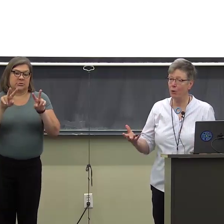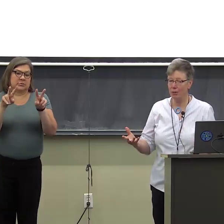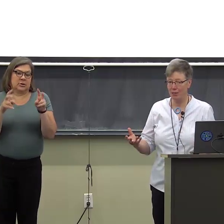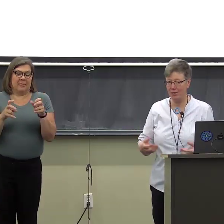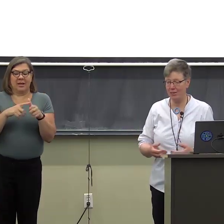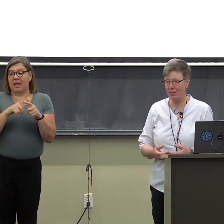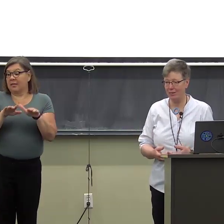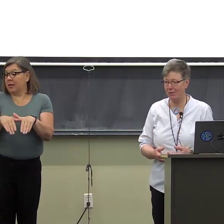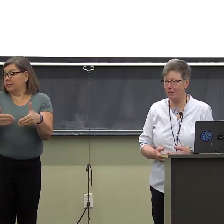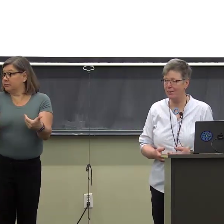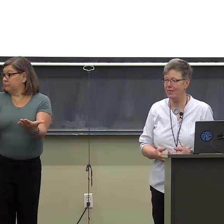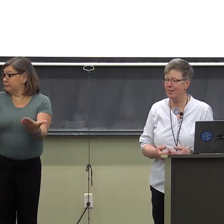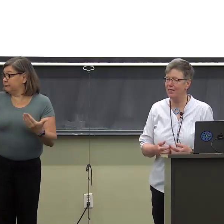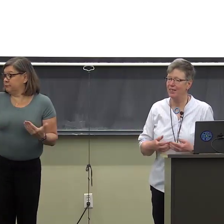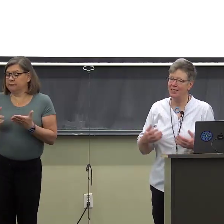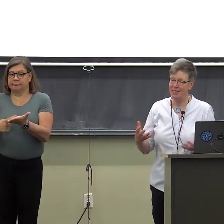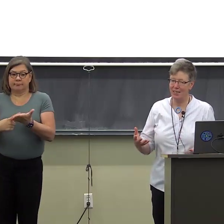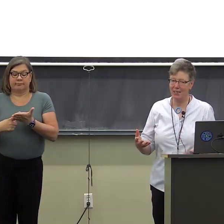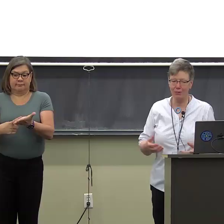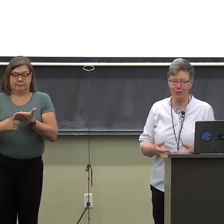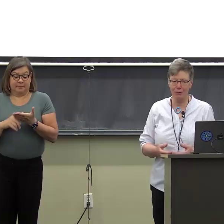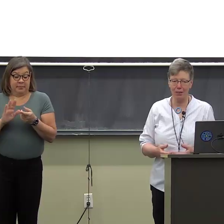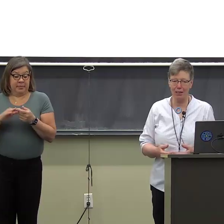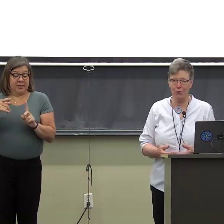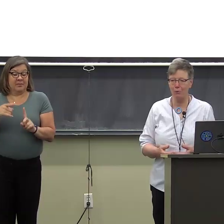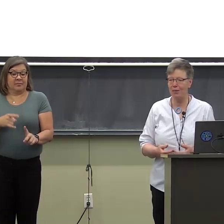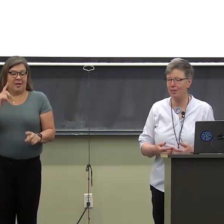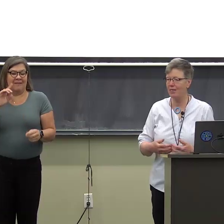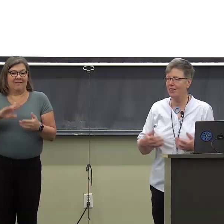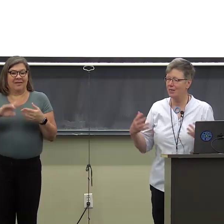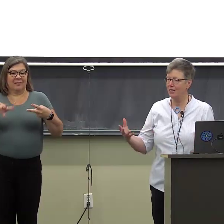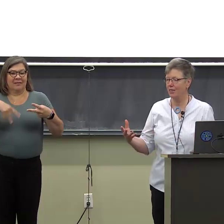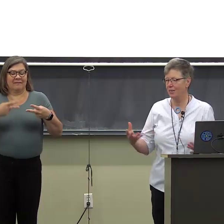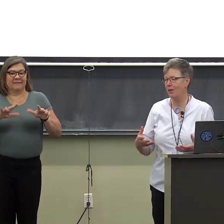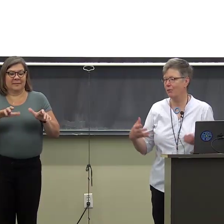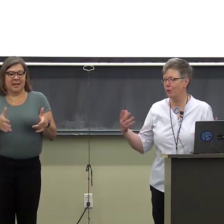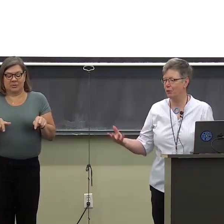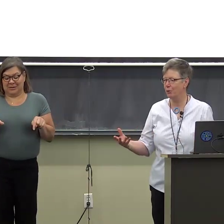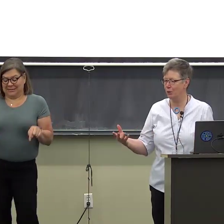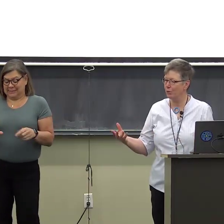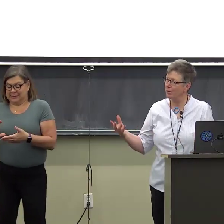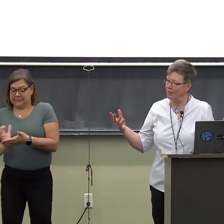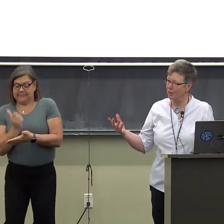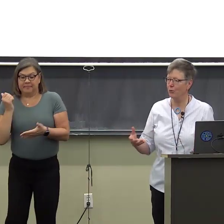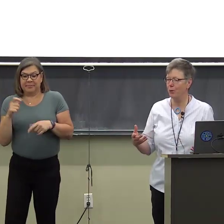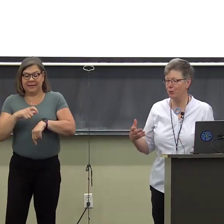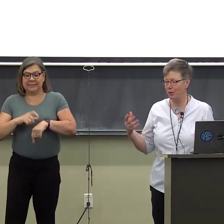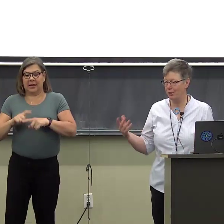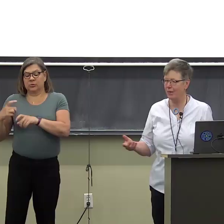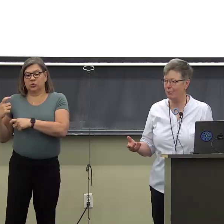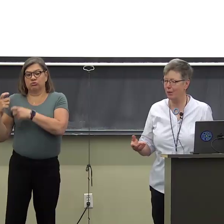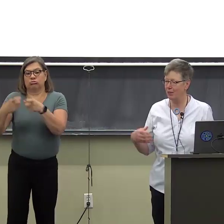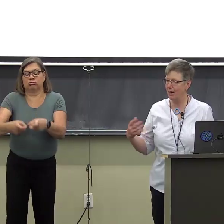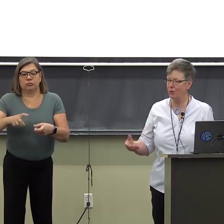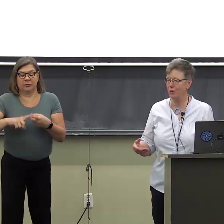then we're going to open it to discussion, because the intent of the flipped classroom is this is the time for you to contribute,